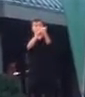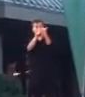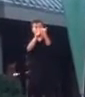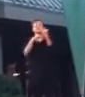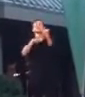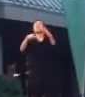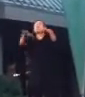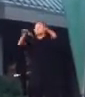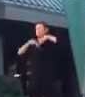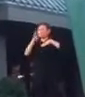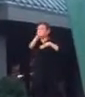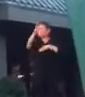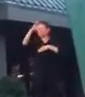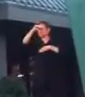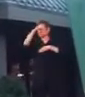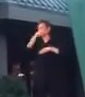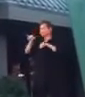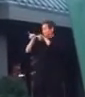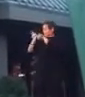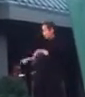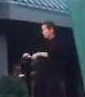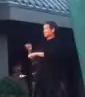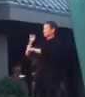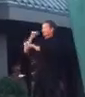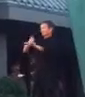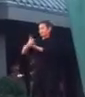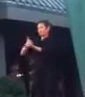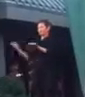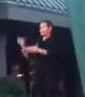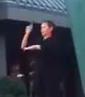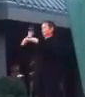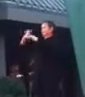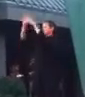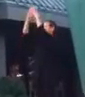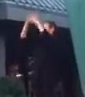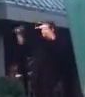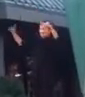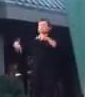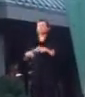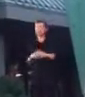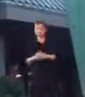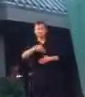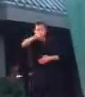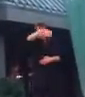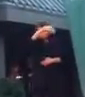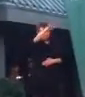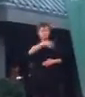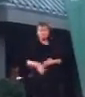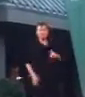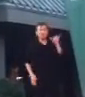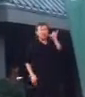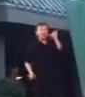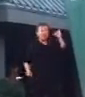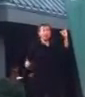said, I will accept your child. He will stay with us and help us in the temple. Go away,